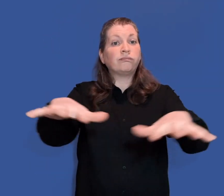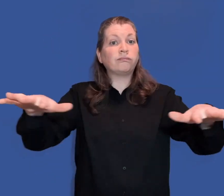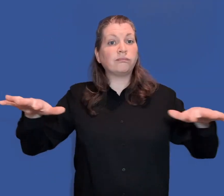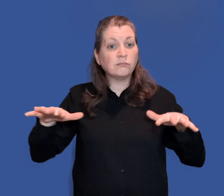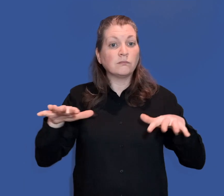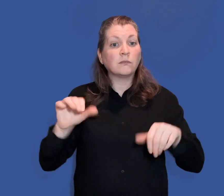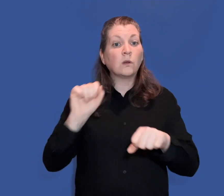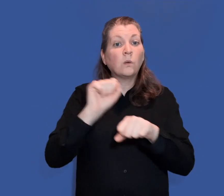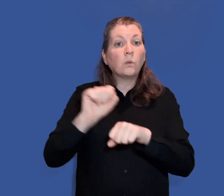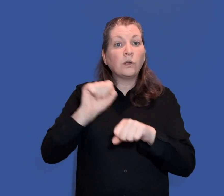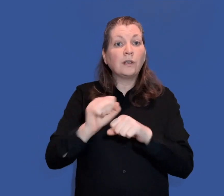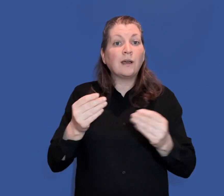Category D